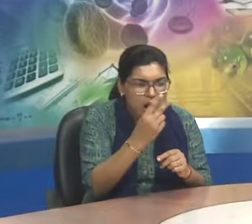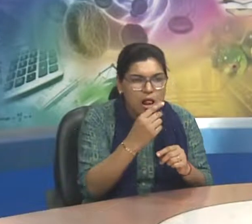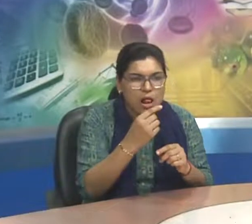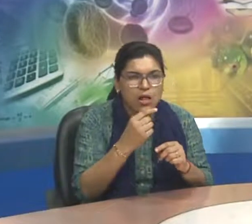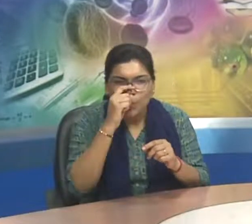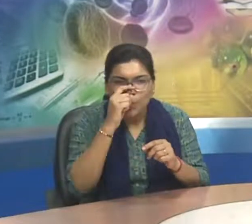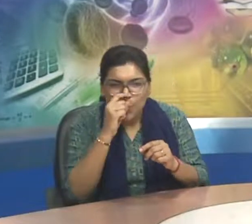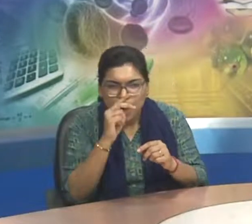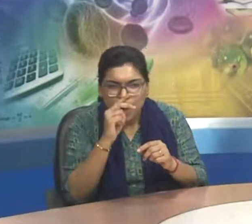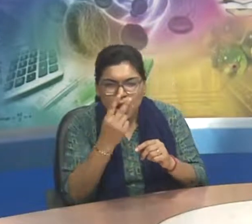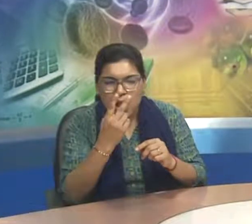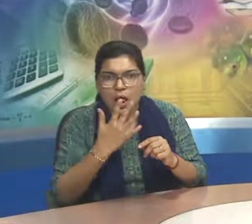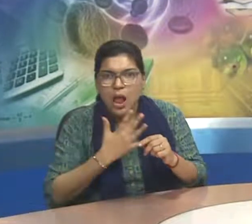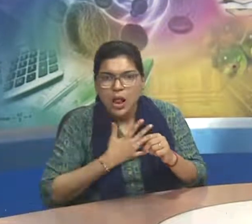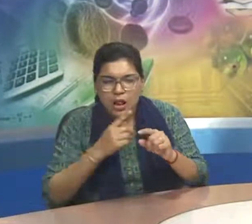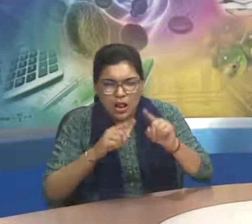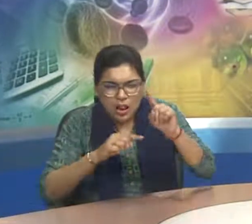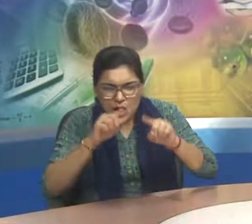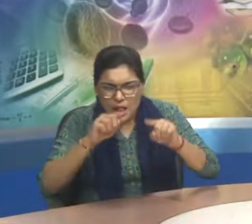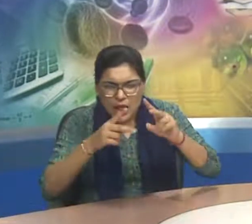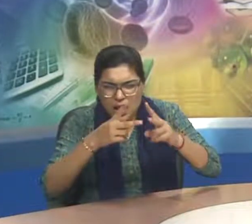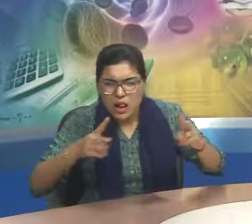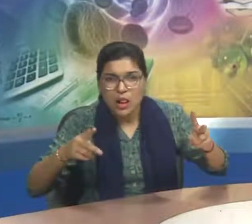All these metals are of different colors